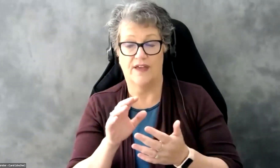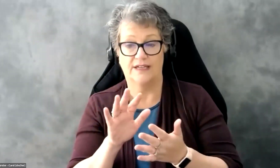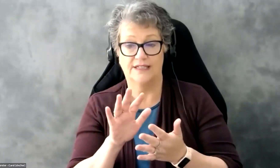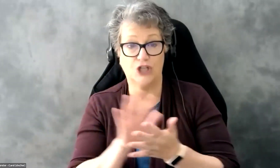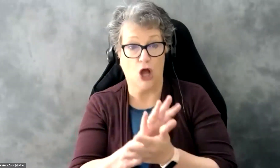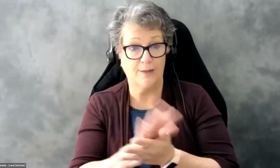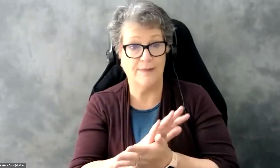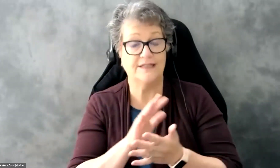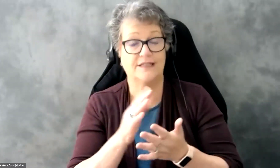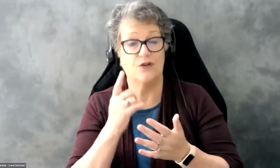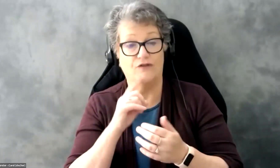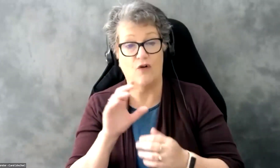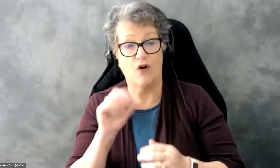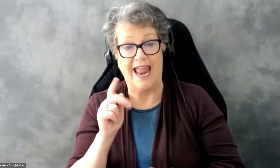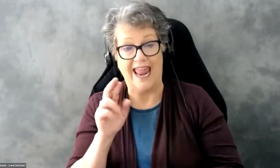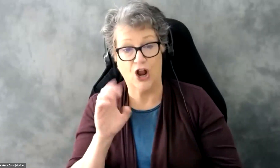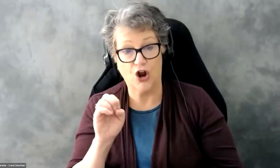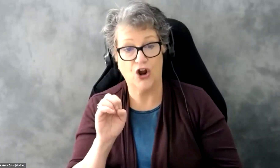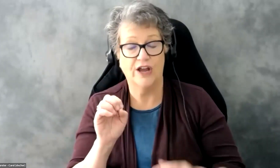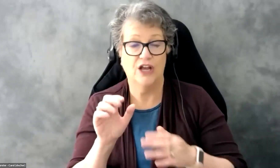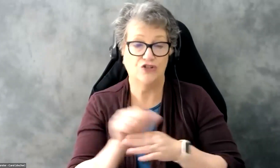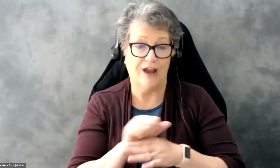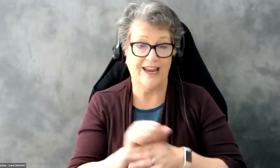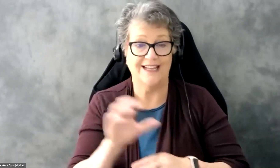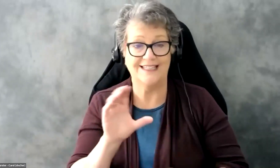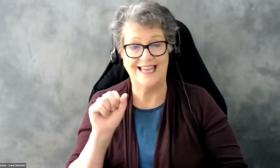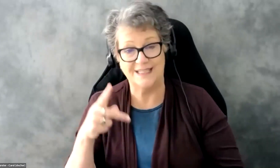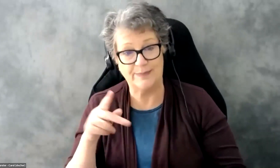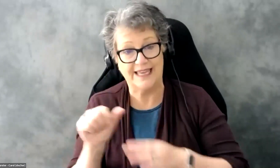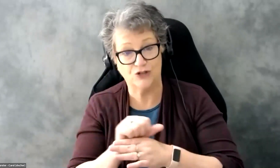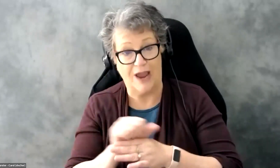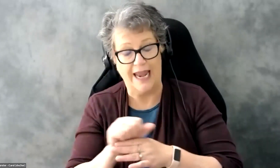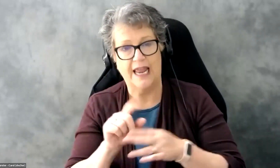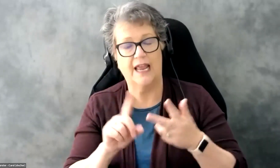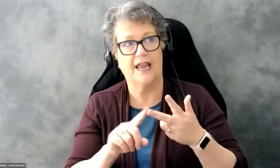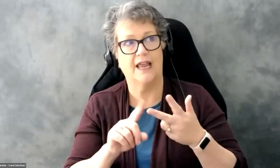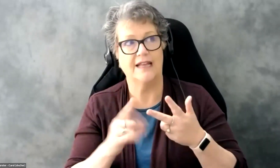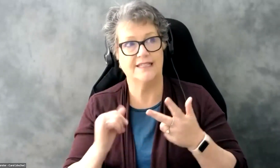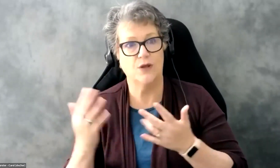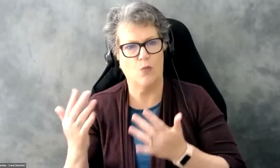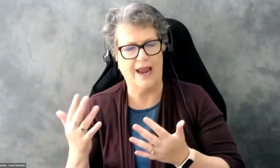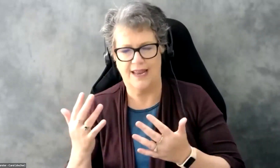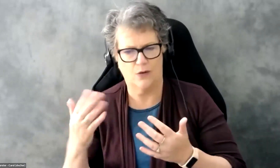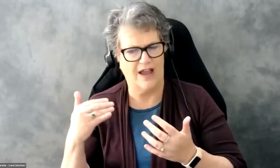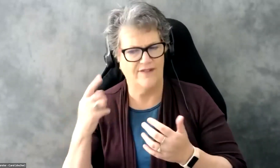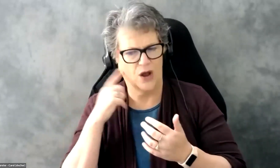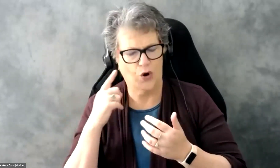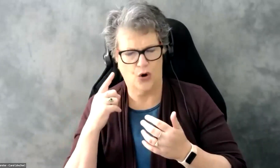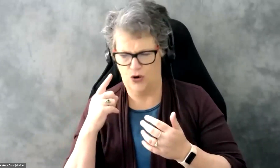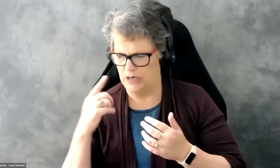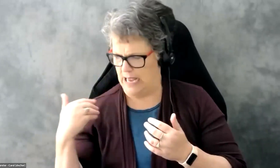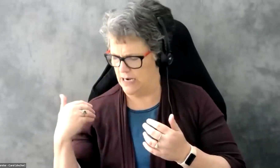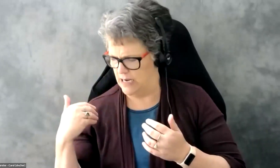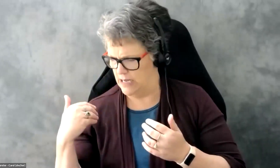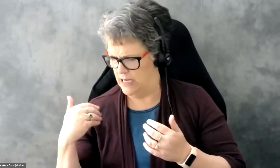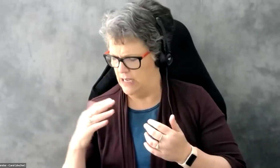reimbursement for ACRE training and CESP training. I think also still waiting, or I haven't heard on